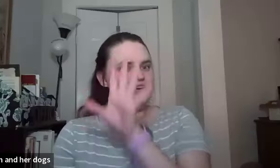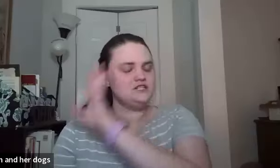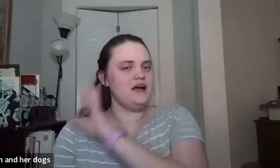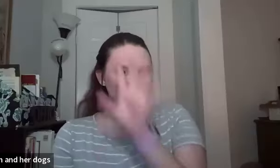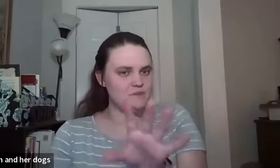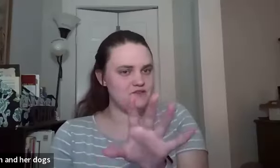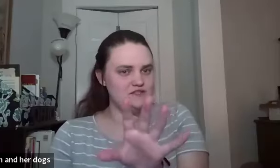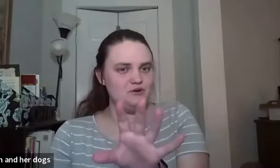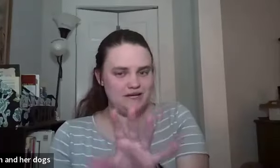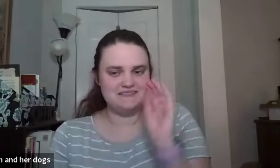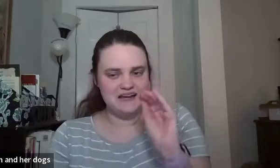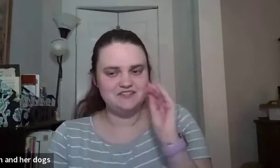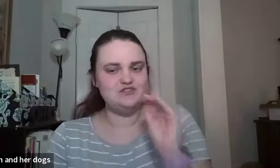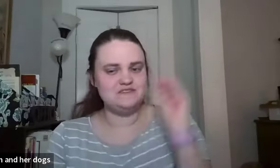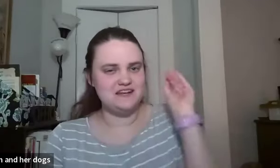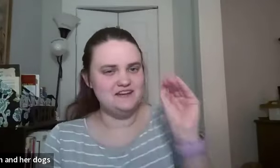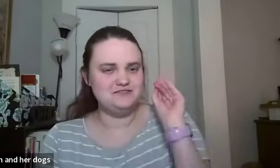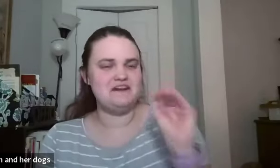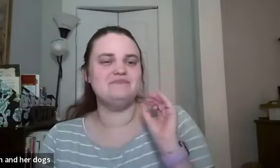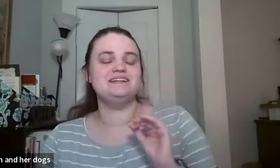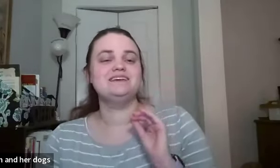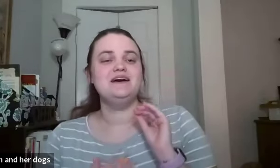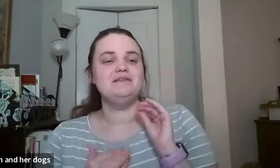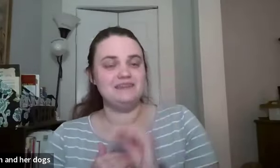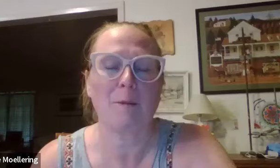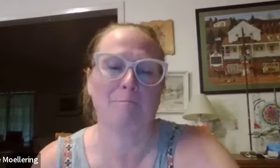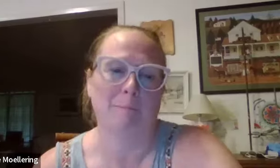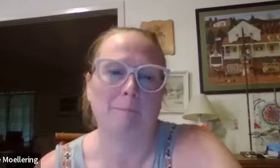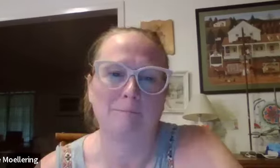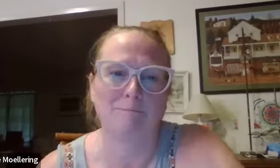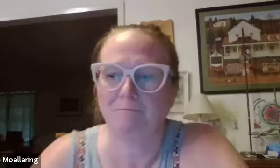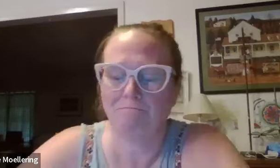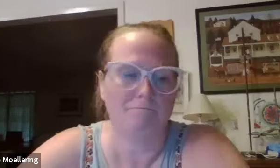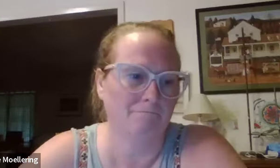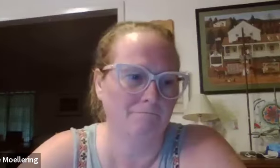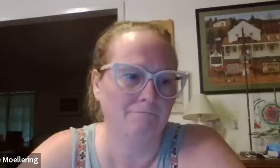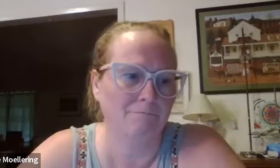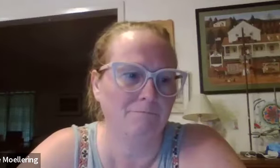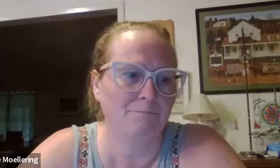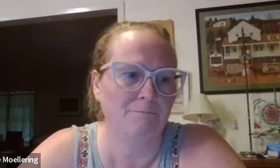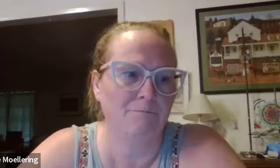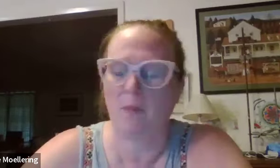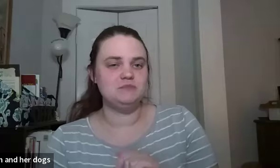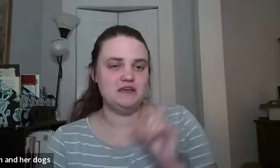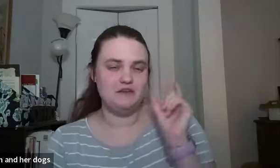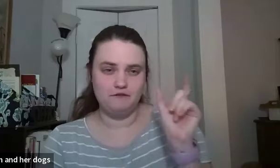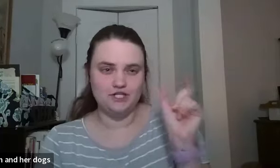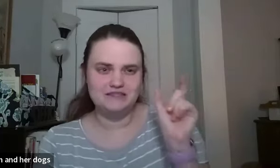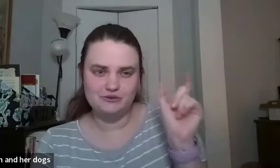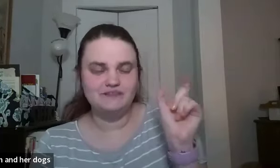actually, I can talk about this real quick because I can do this in under 5 minutes. Okay. Nice thing about months is that it is just going to be like the first 3